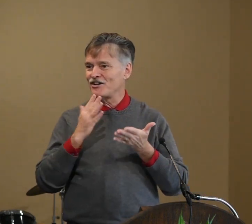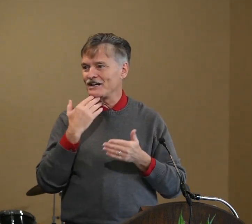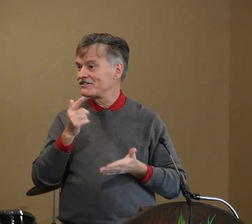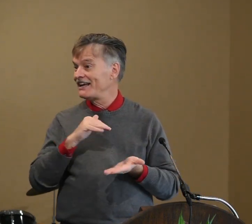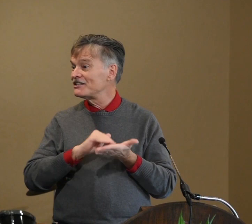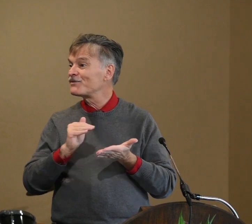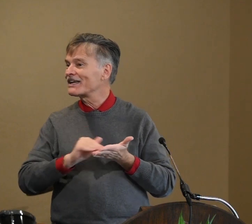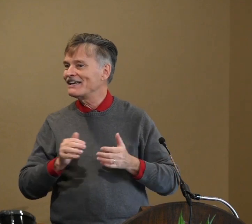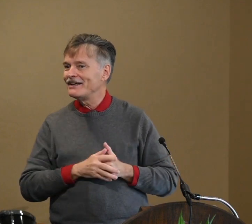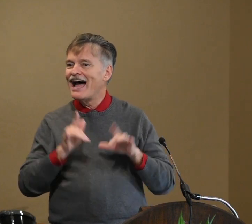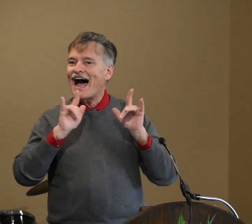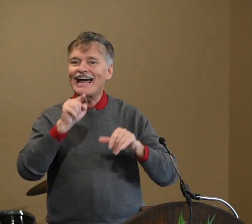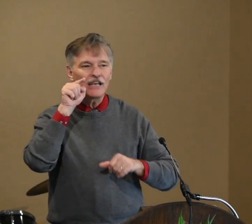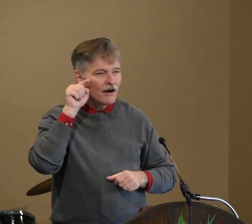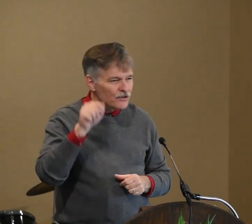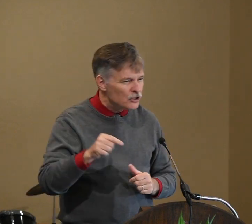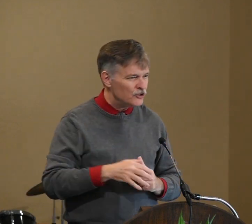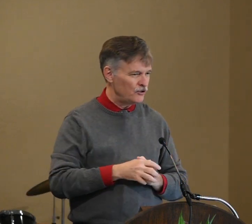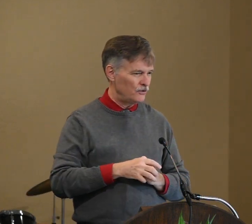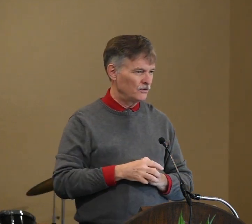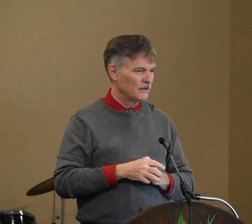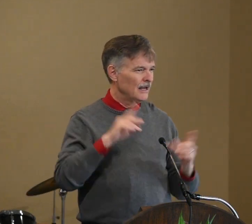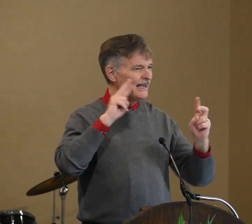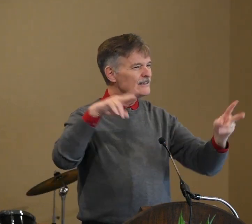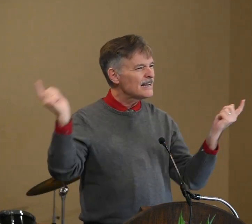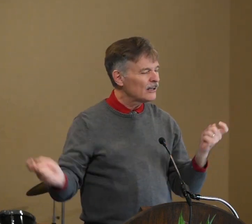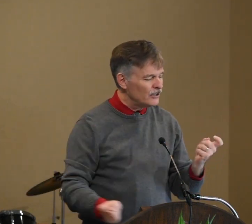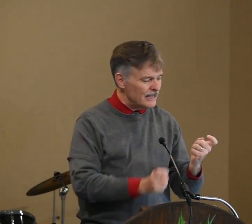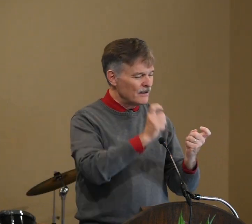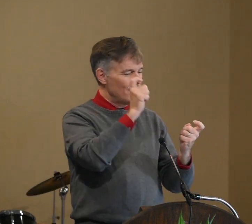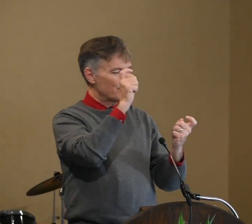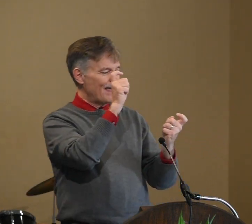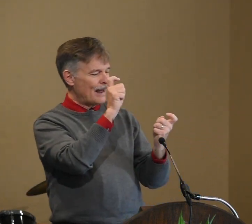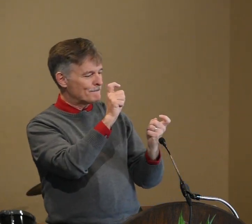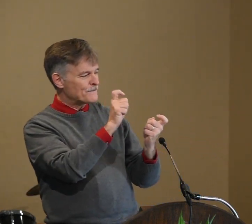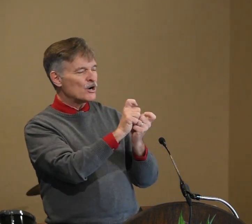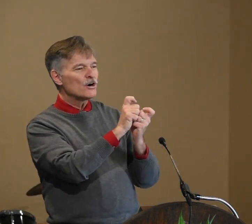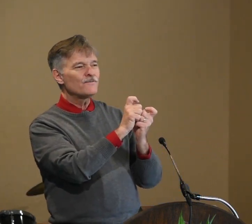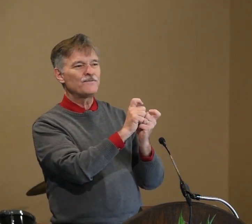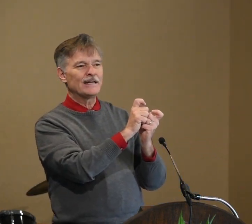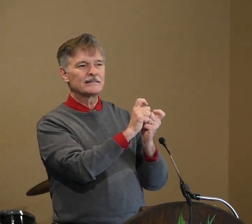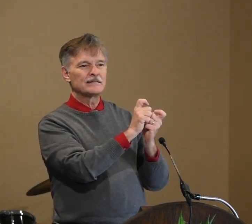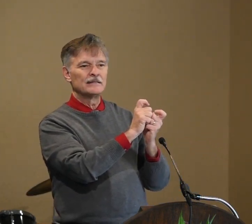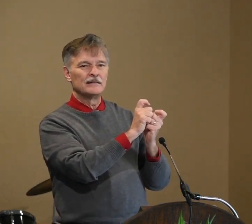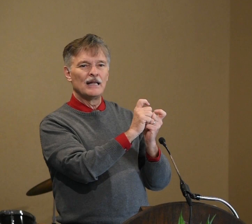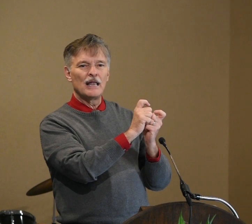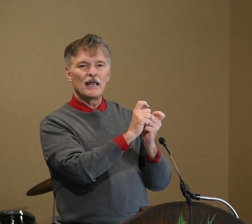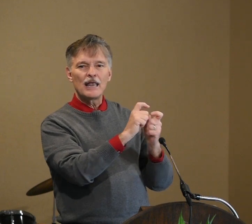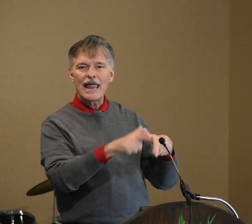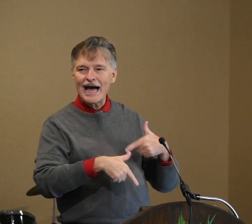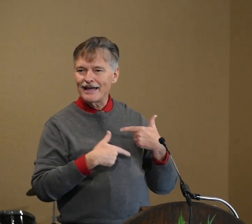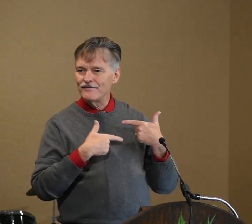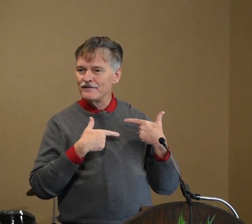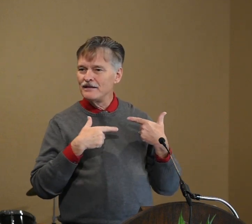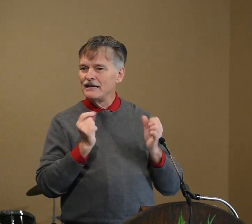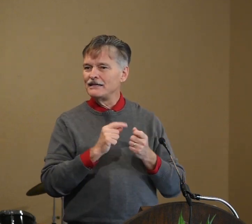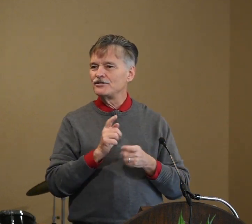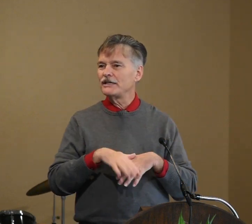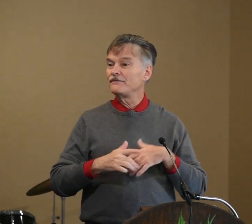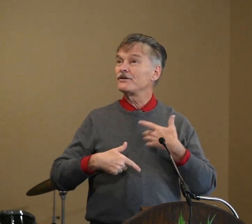already said, it's forgiven. I love you. He's not looking for that perfect life. He's looking for a